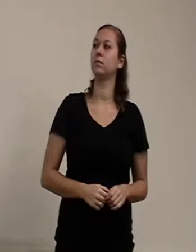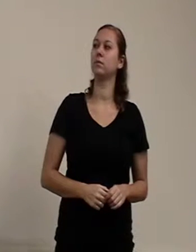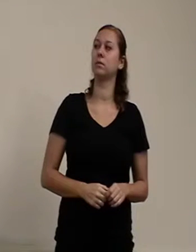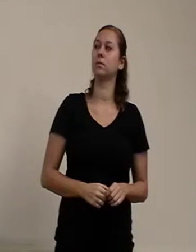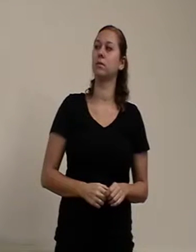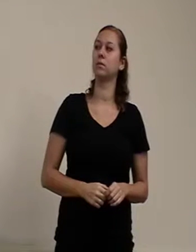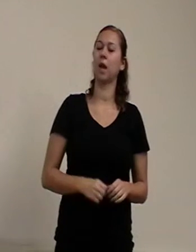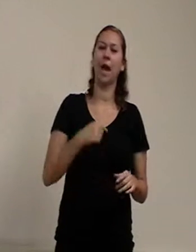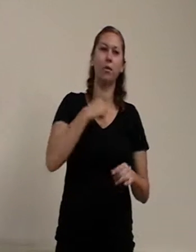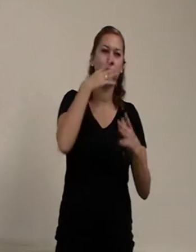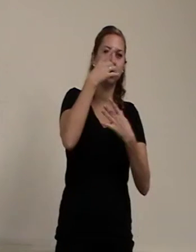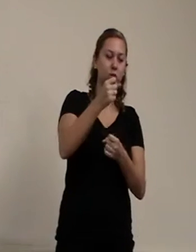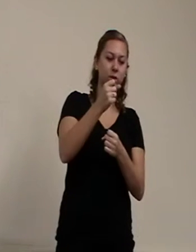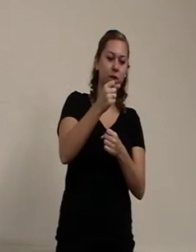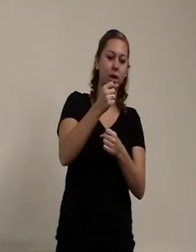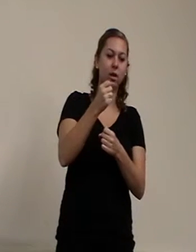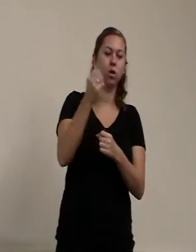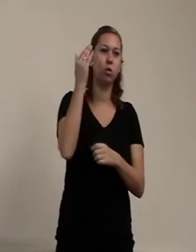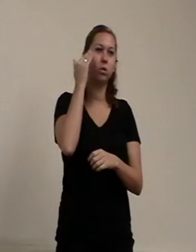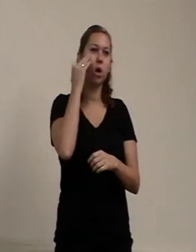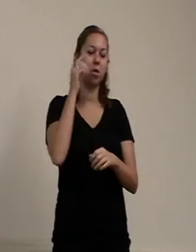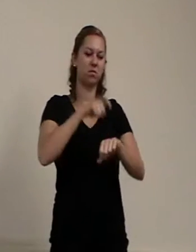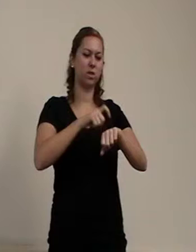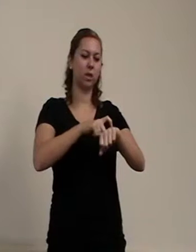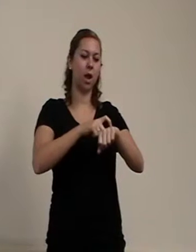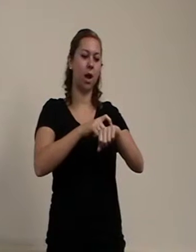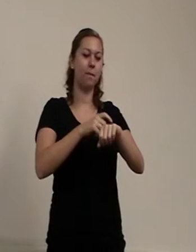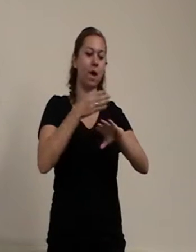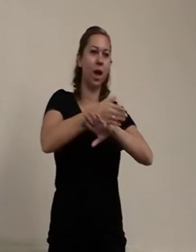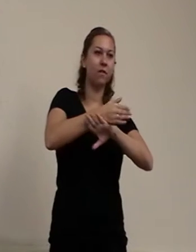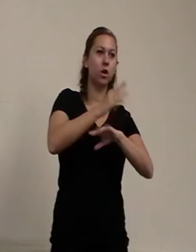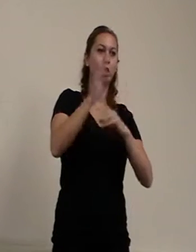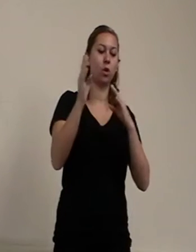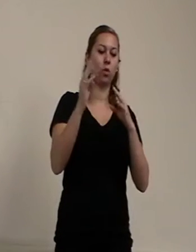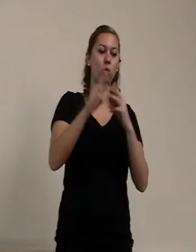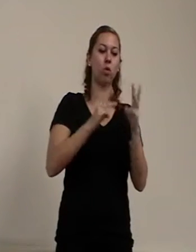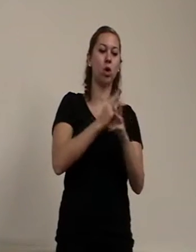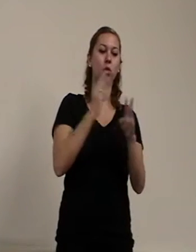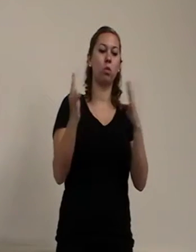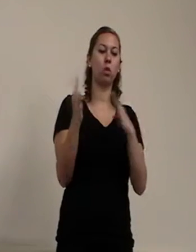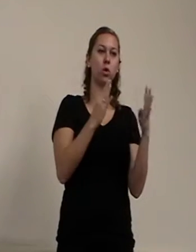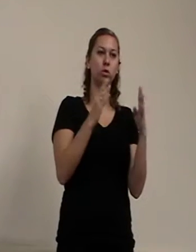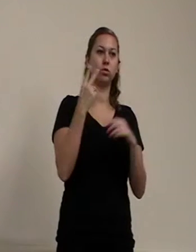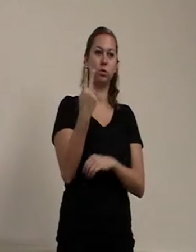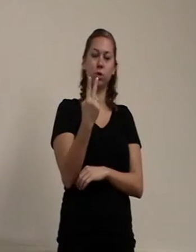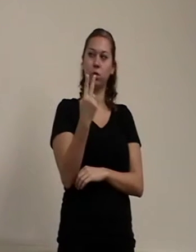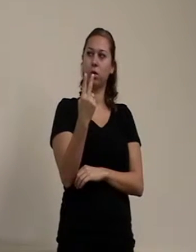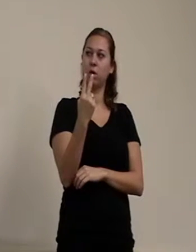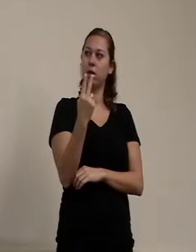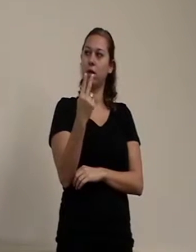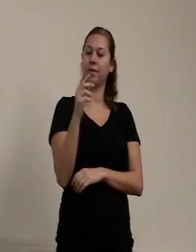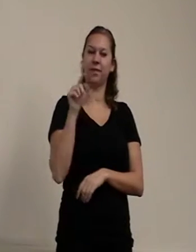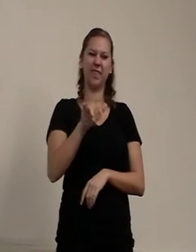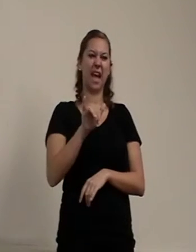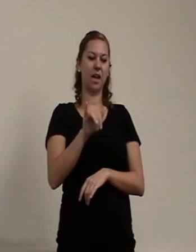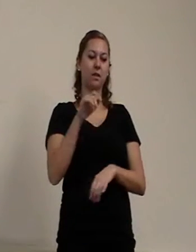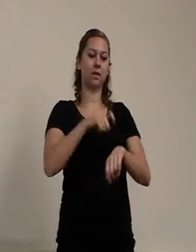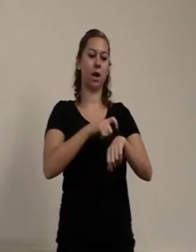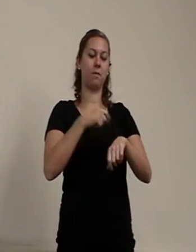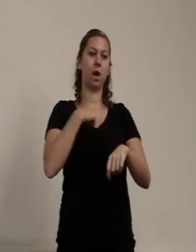in understanding between countries. And that's really very similar to what Fulbright wants. You know, I just actually wrote a recommendation for somebody who just applied to go